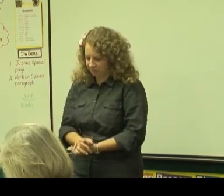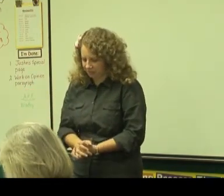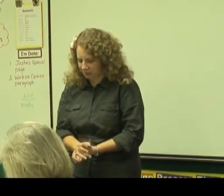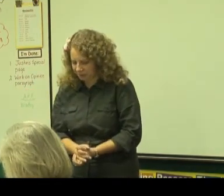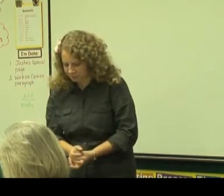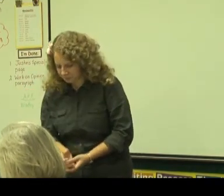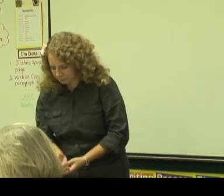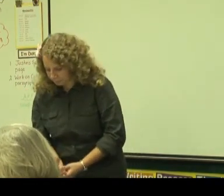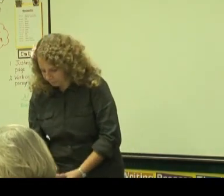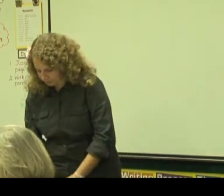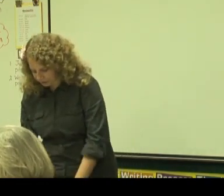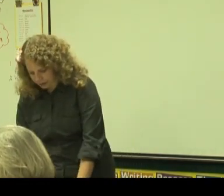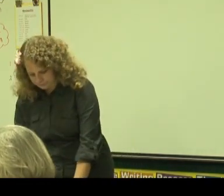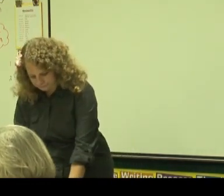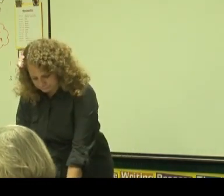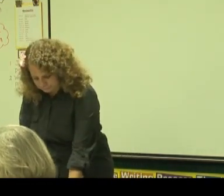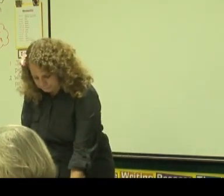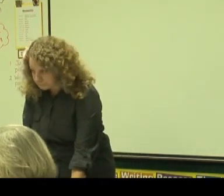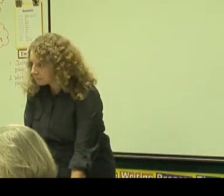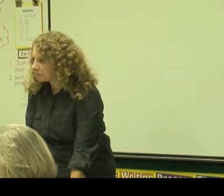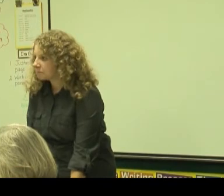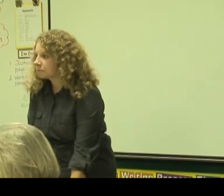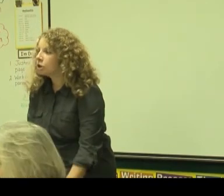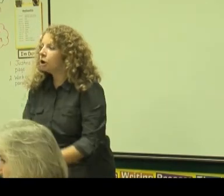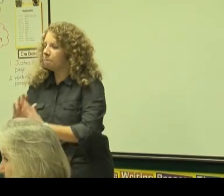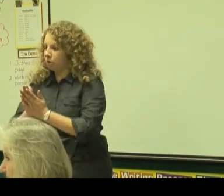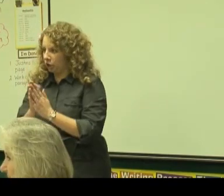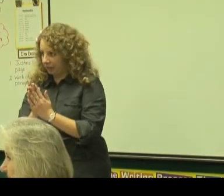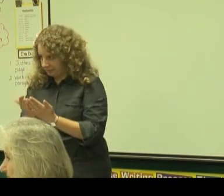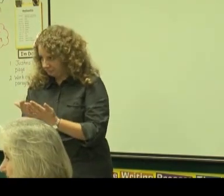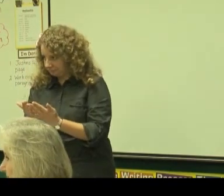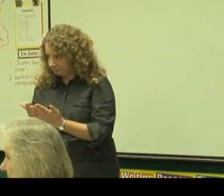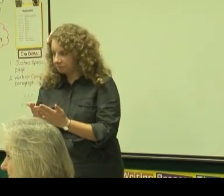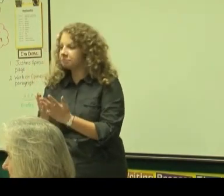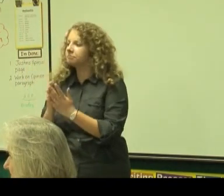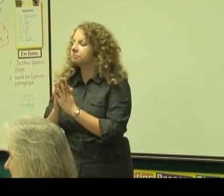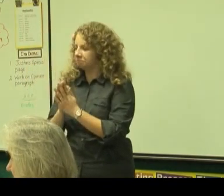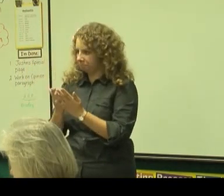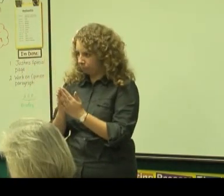with that one. Okay. Book and book is book. twice.